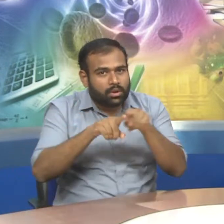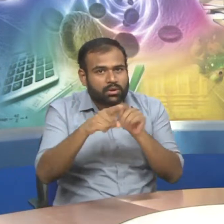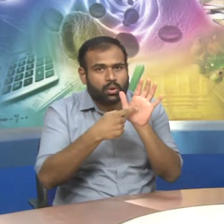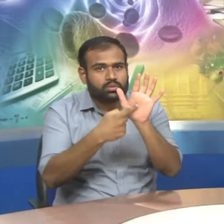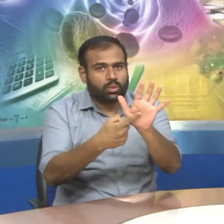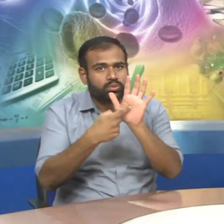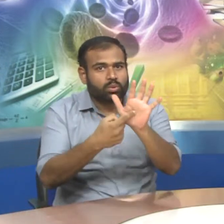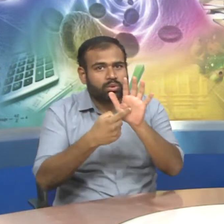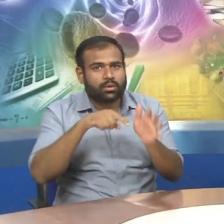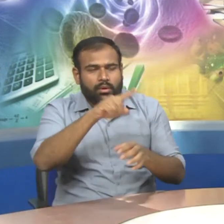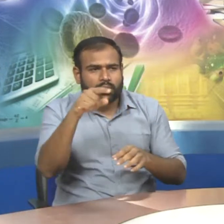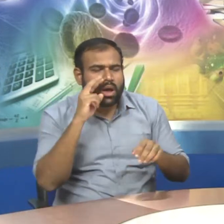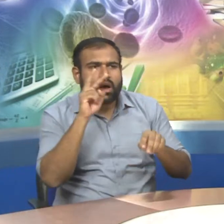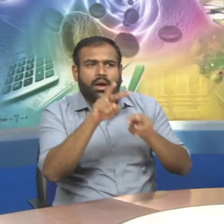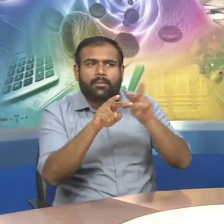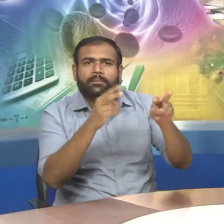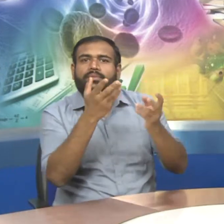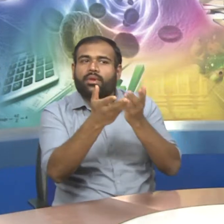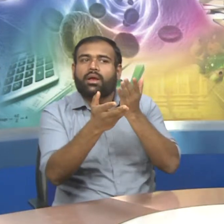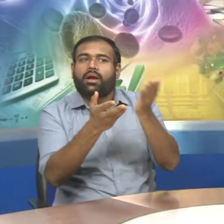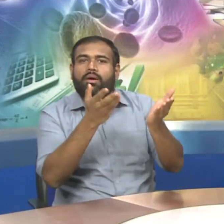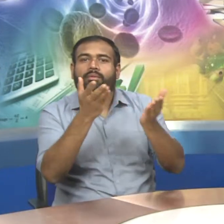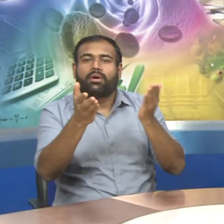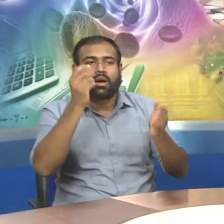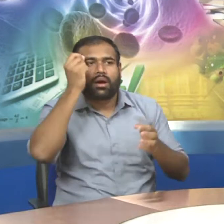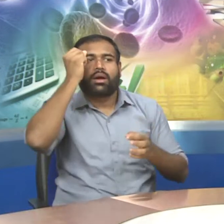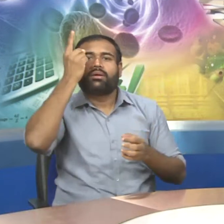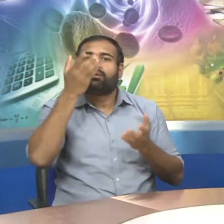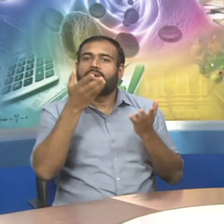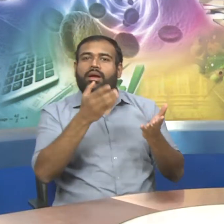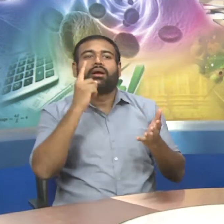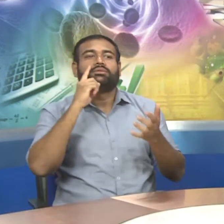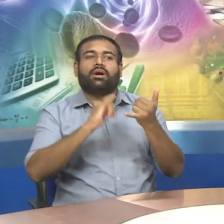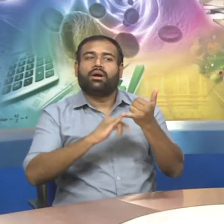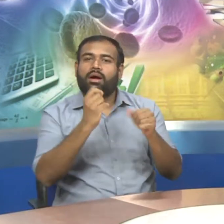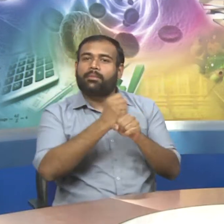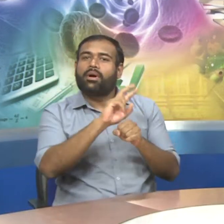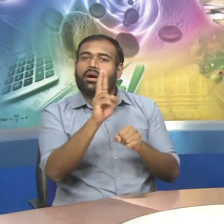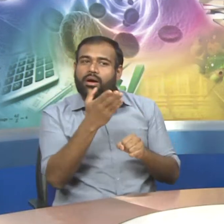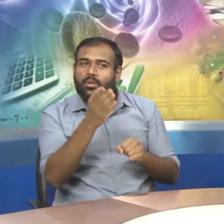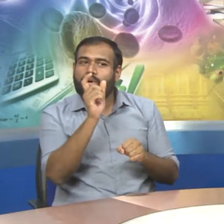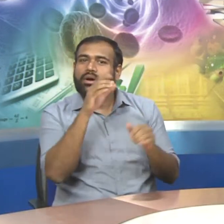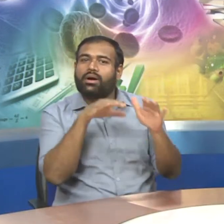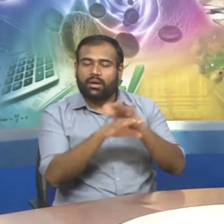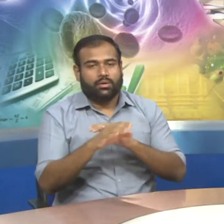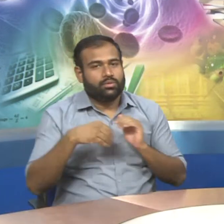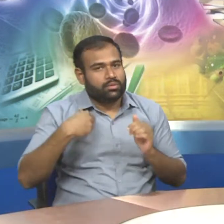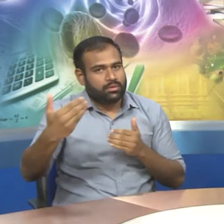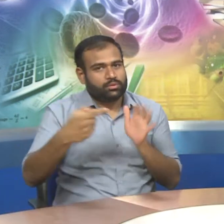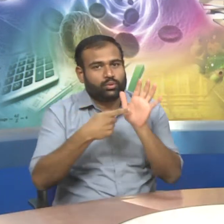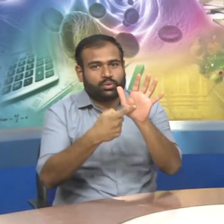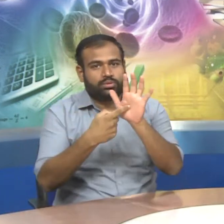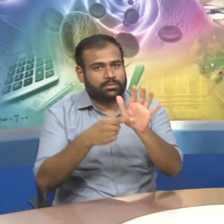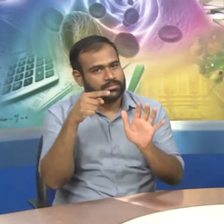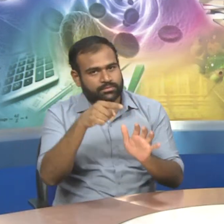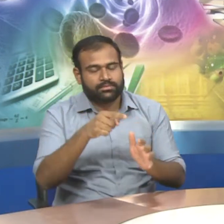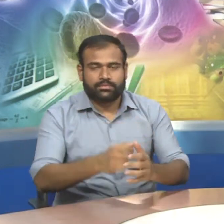in ISL that we would be showing in this video that you will be able to understand in an easy way.